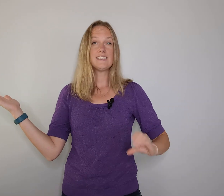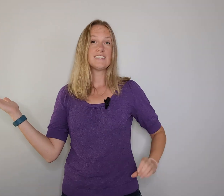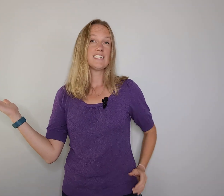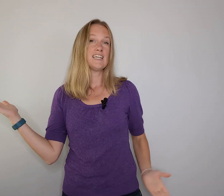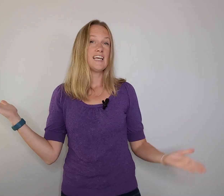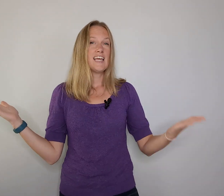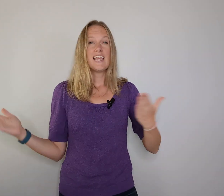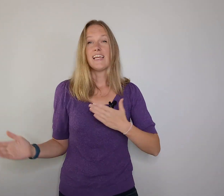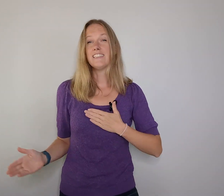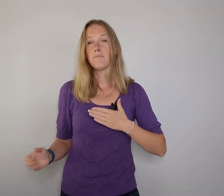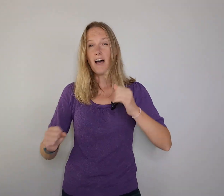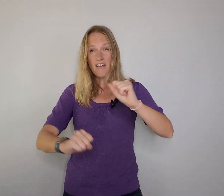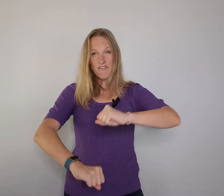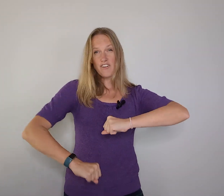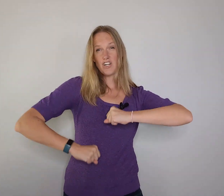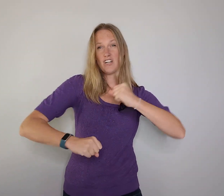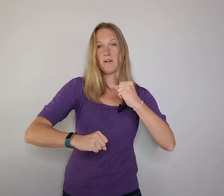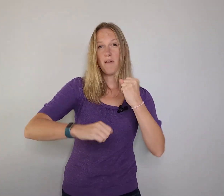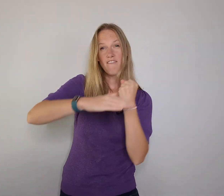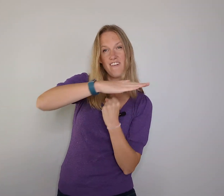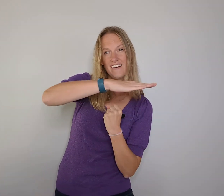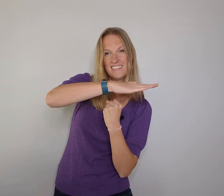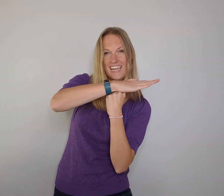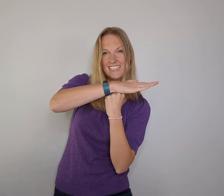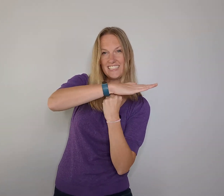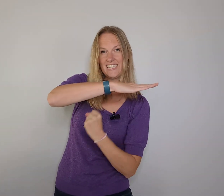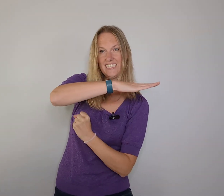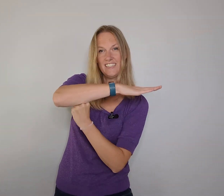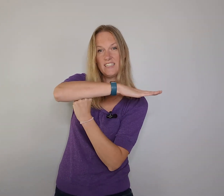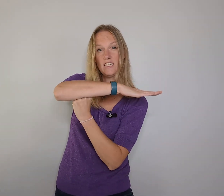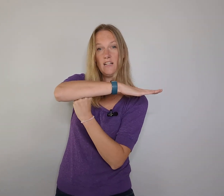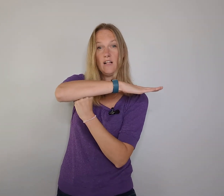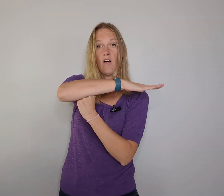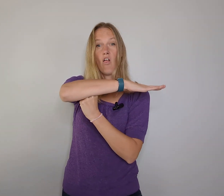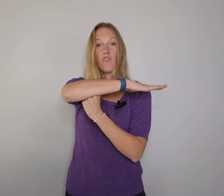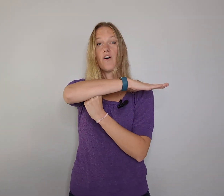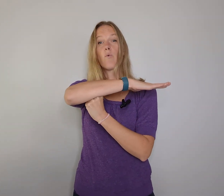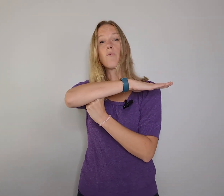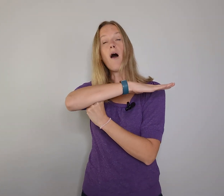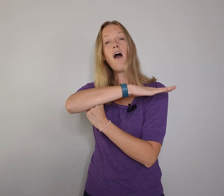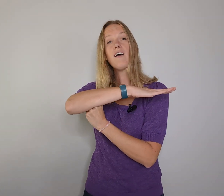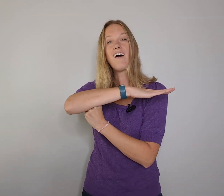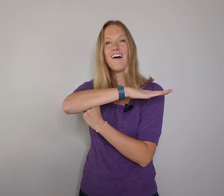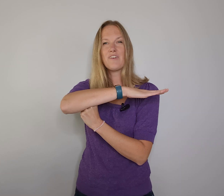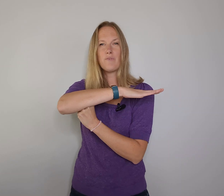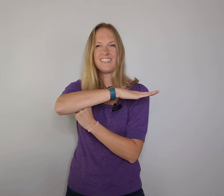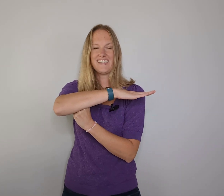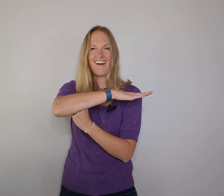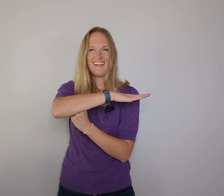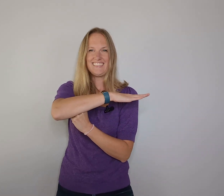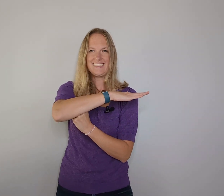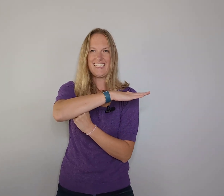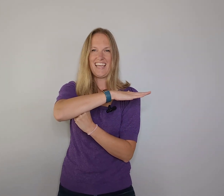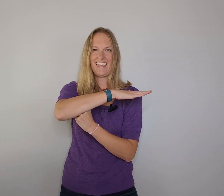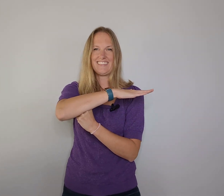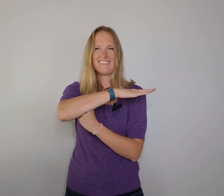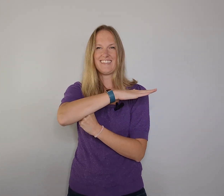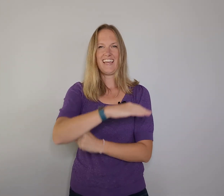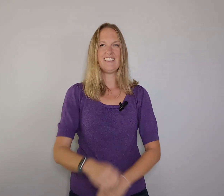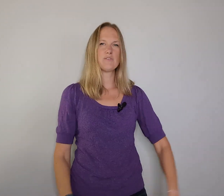Christ is my firm foundation, the rock on which I stand. Okay, so we're